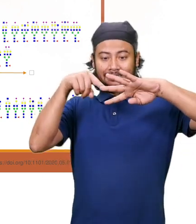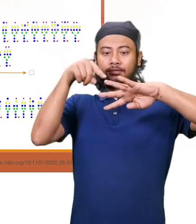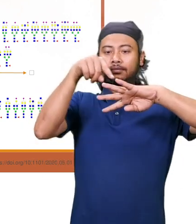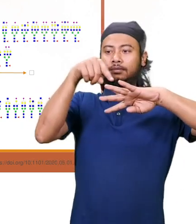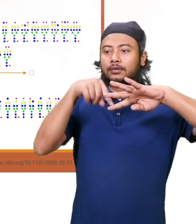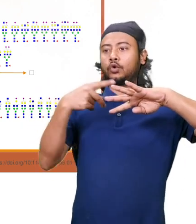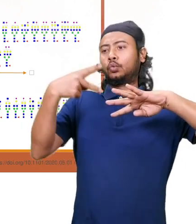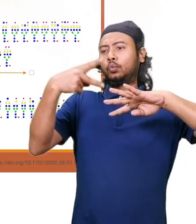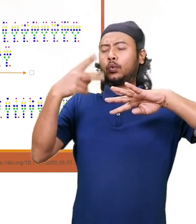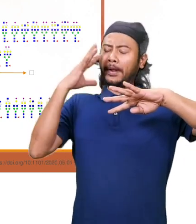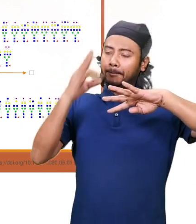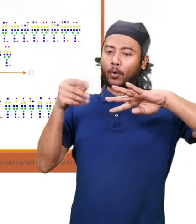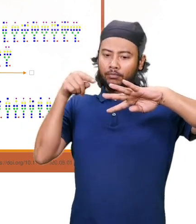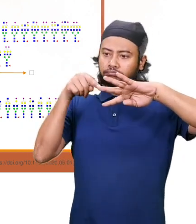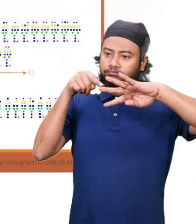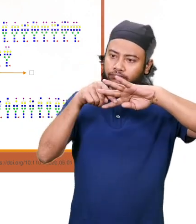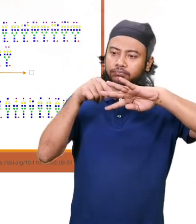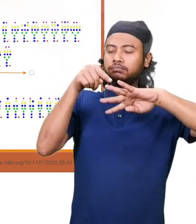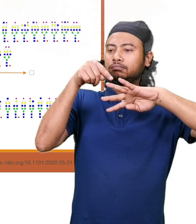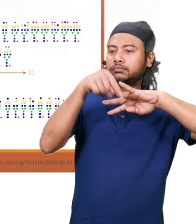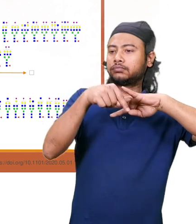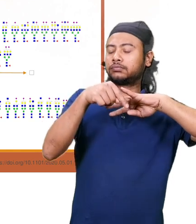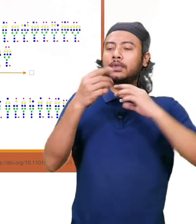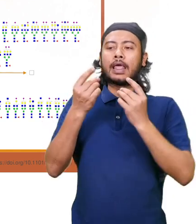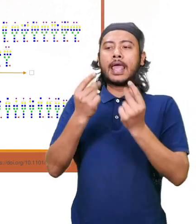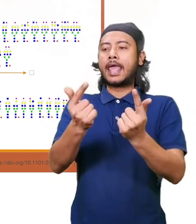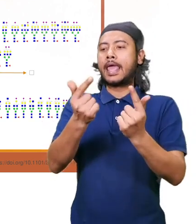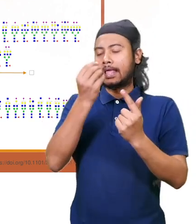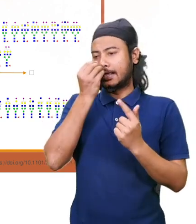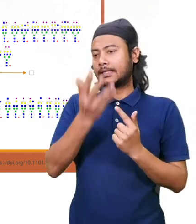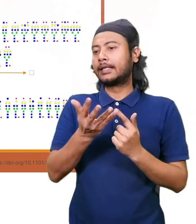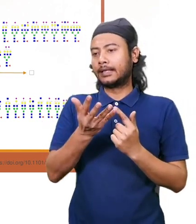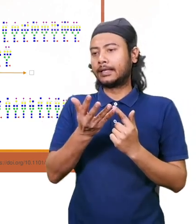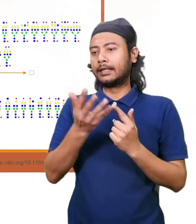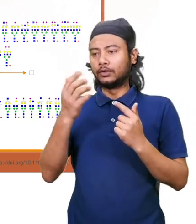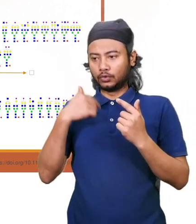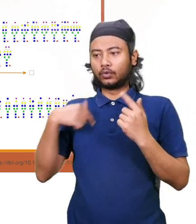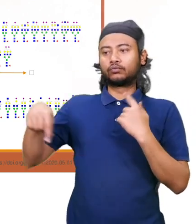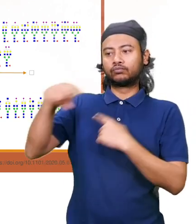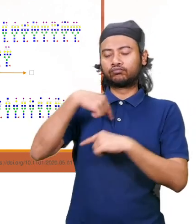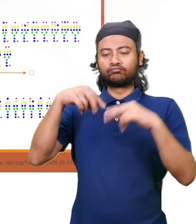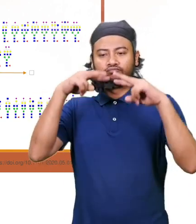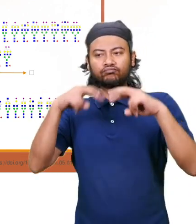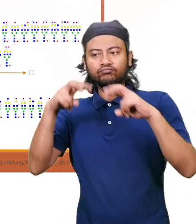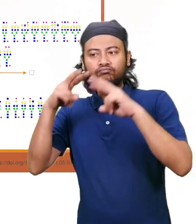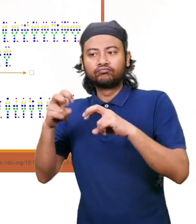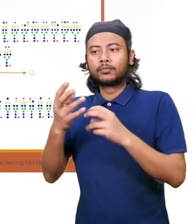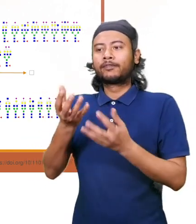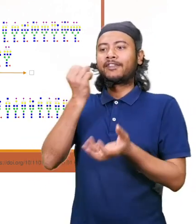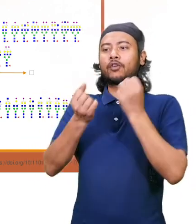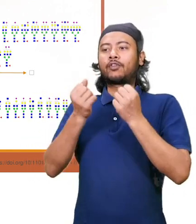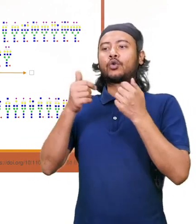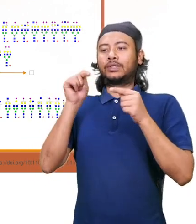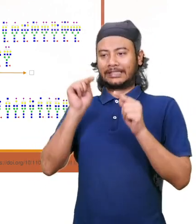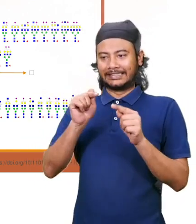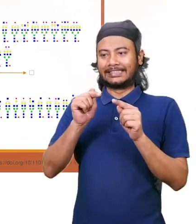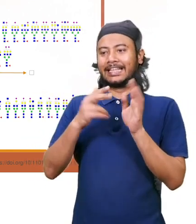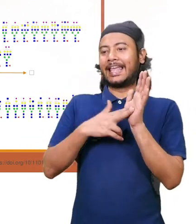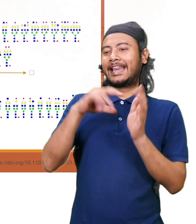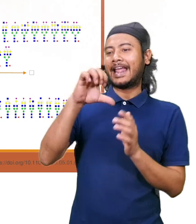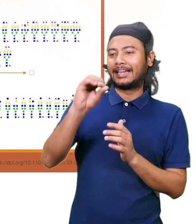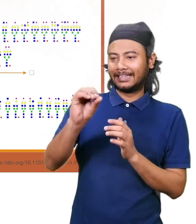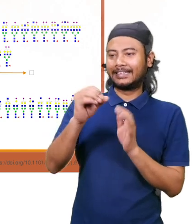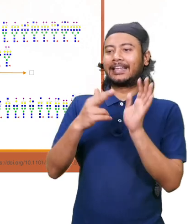the spike protein binding. So we deduced, or we studied